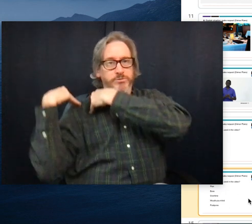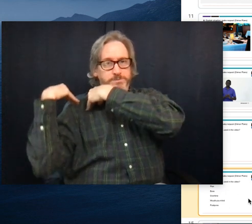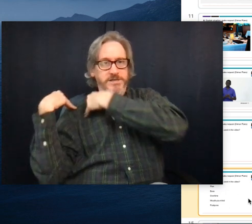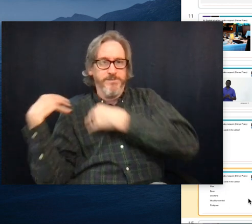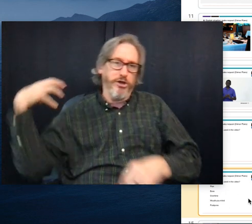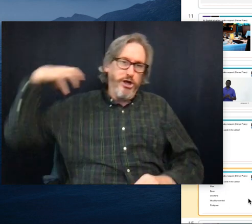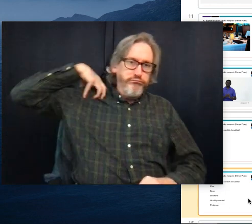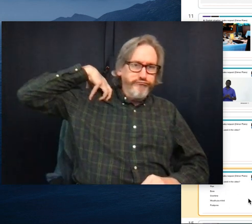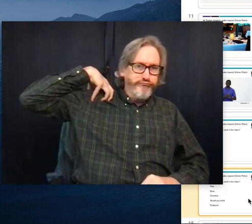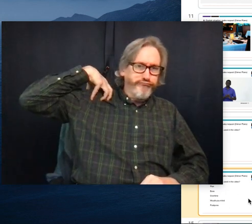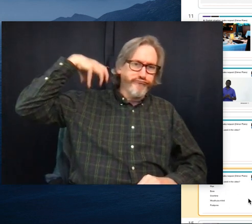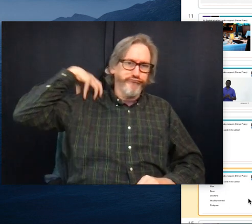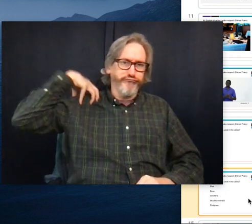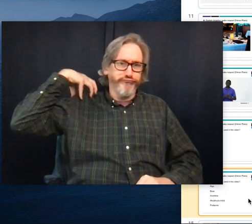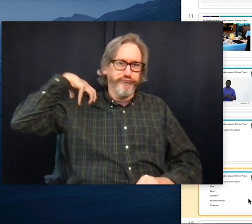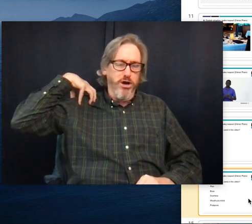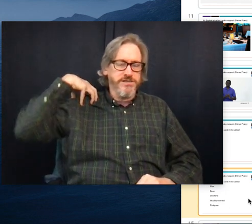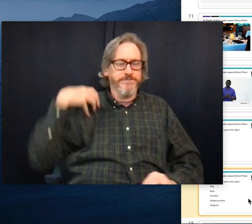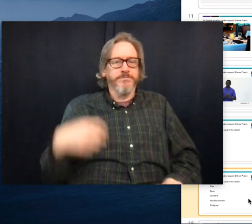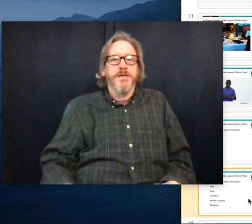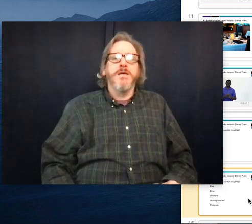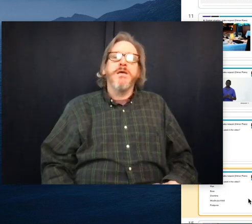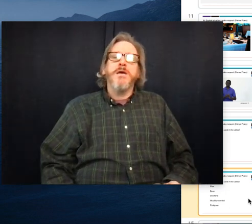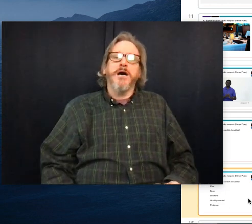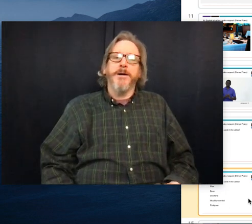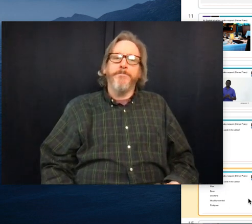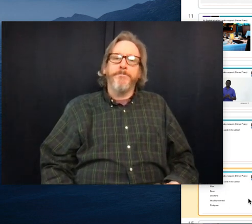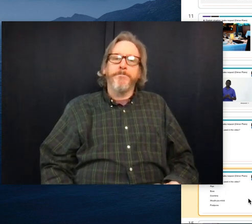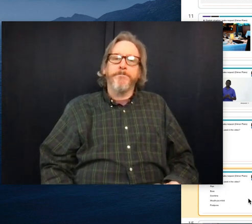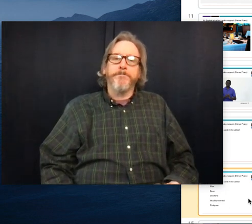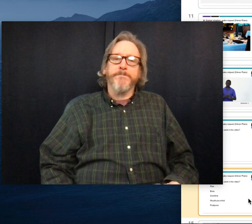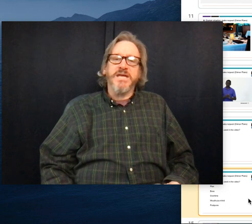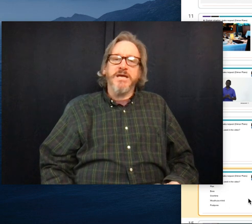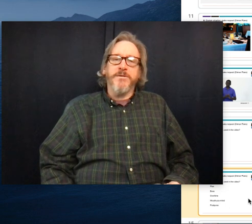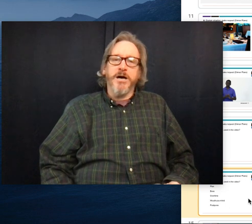with the responsibility. Boss.